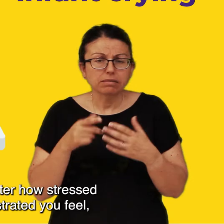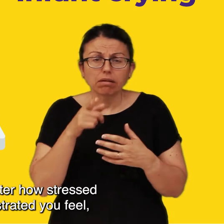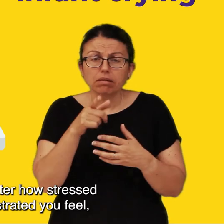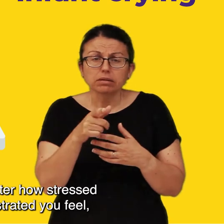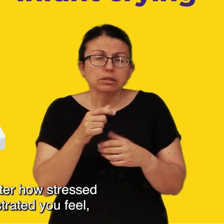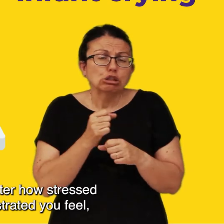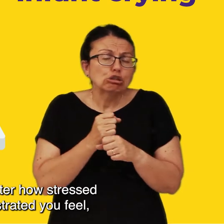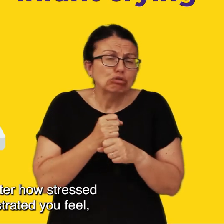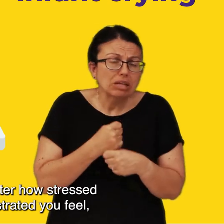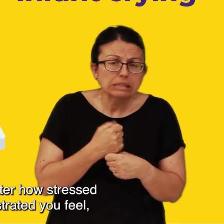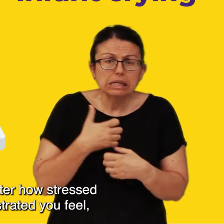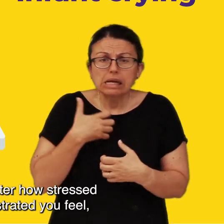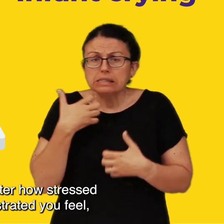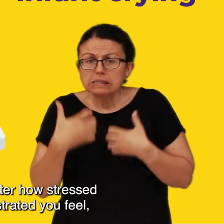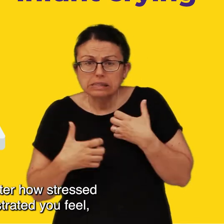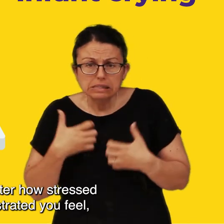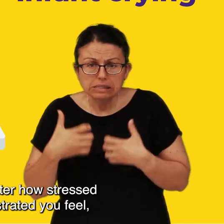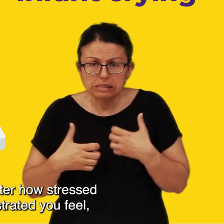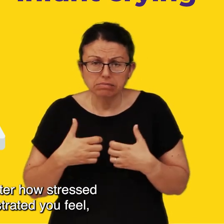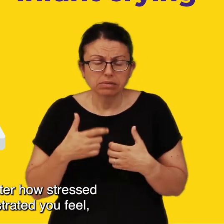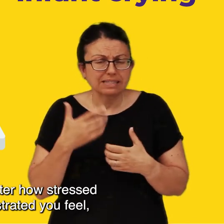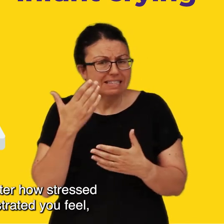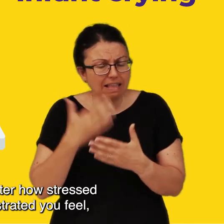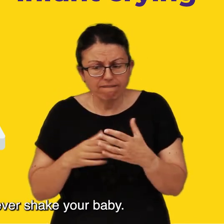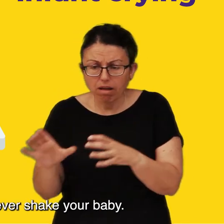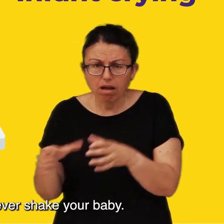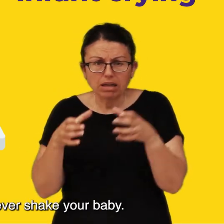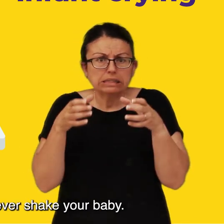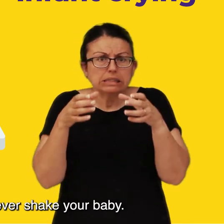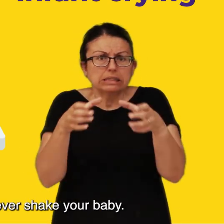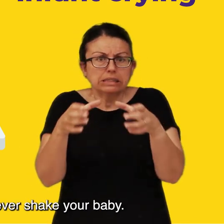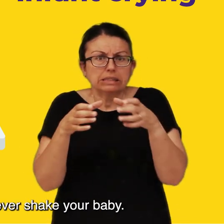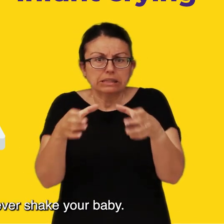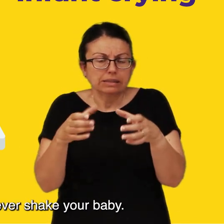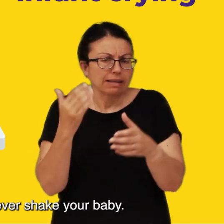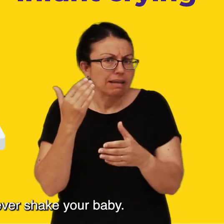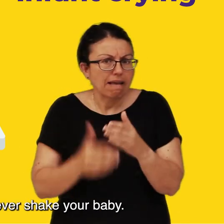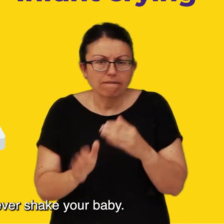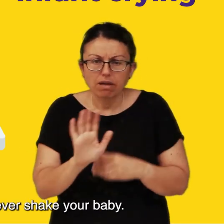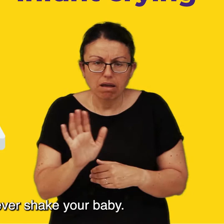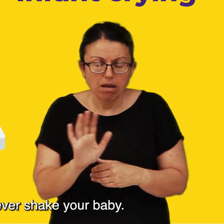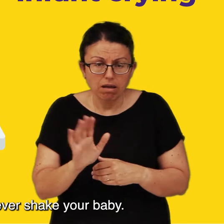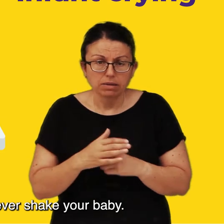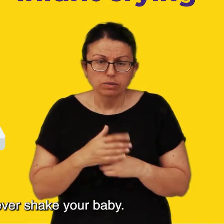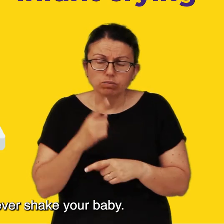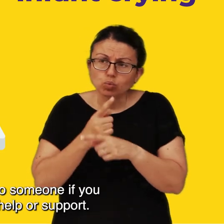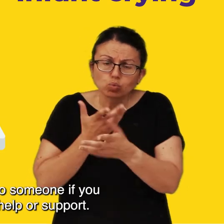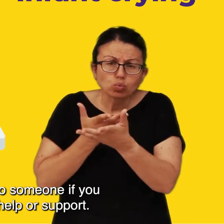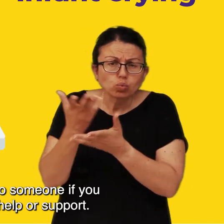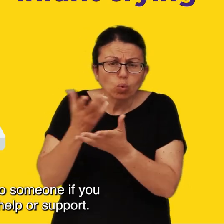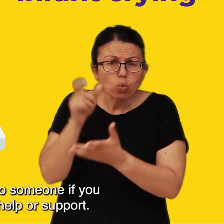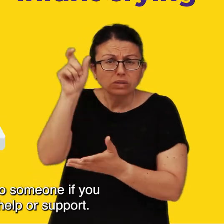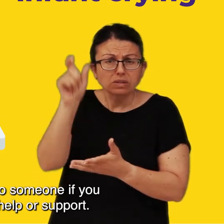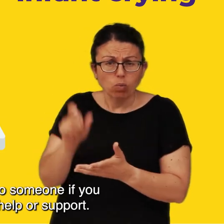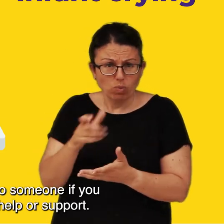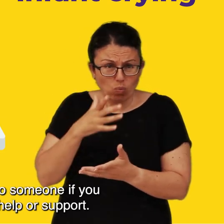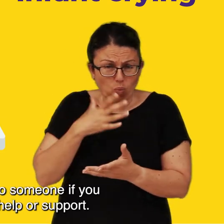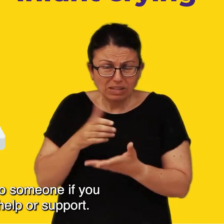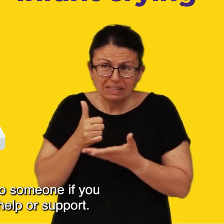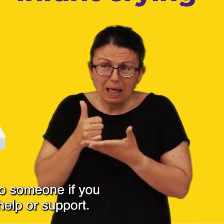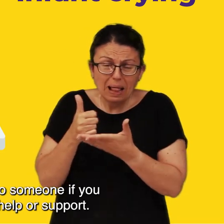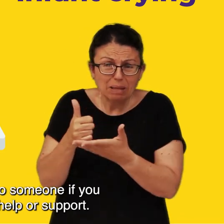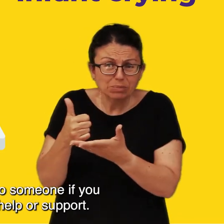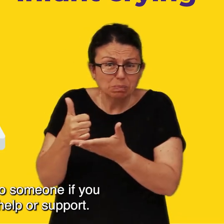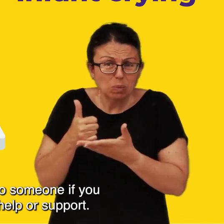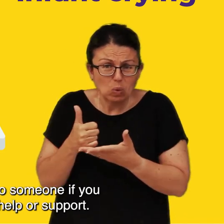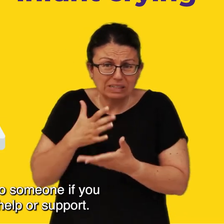No matter how stressed or frustrated you feel, you must never shake your baby. Speak to someone if you